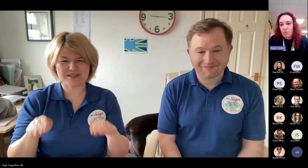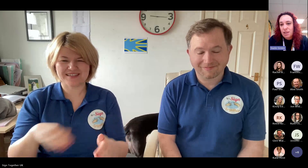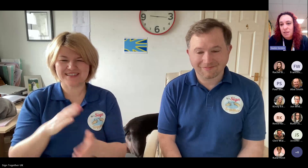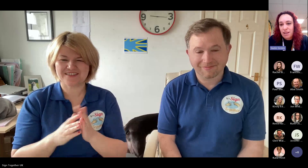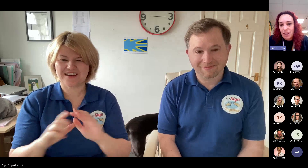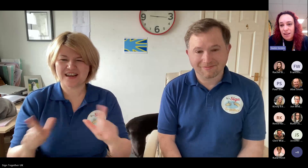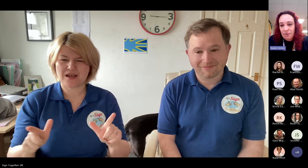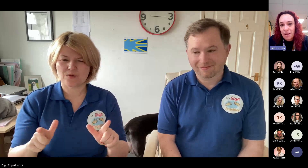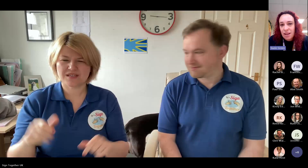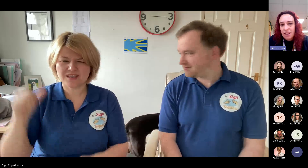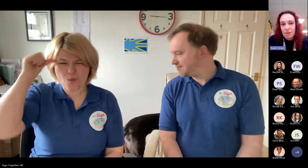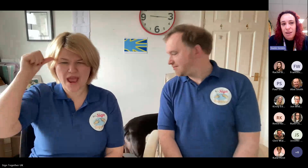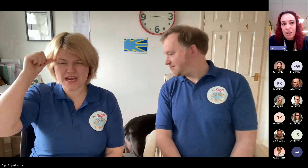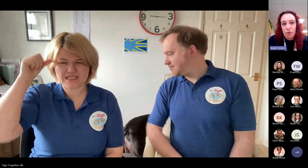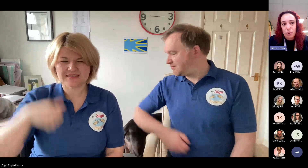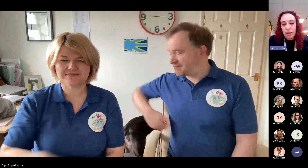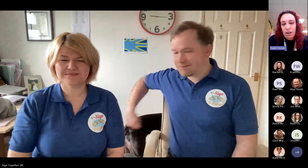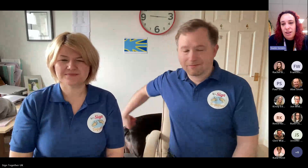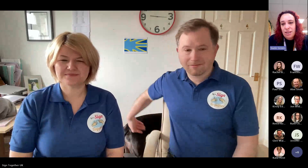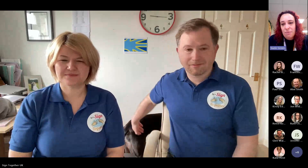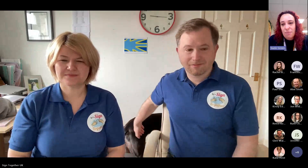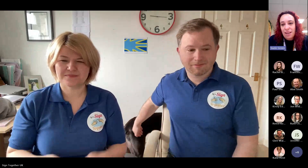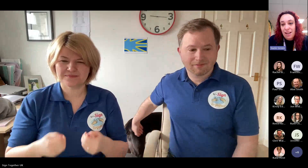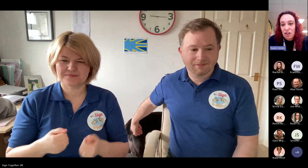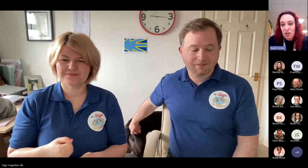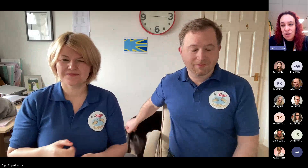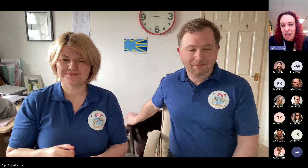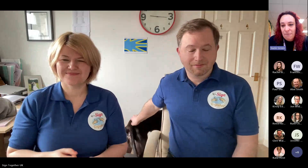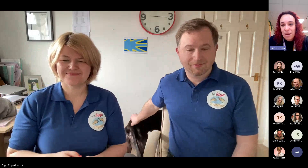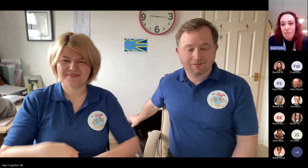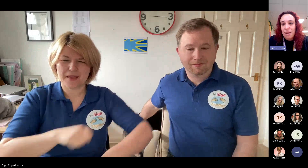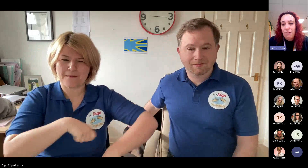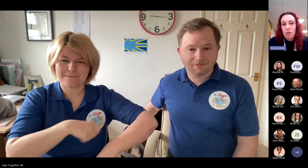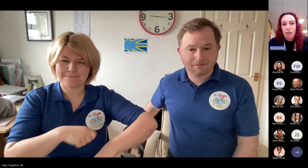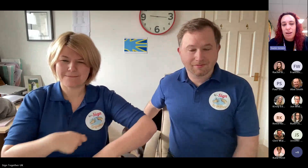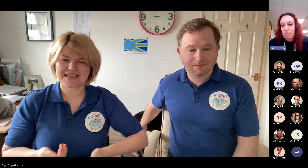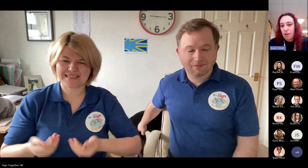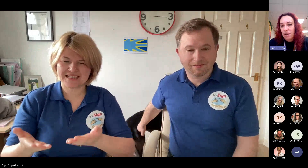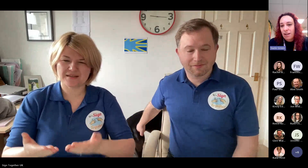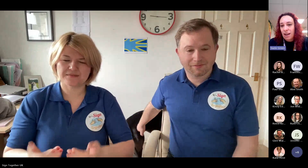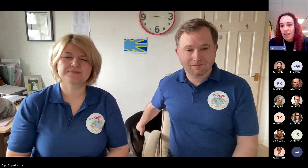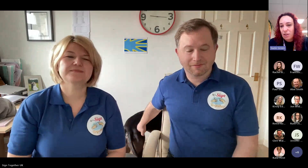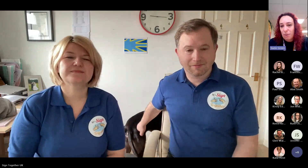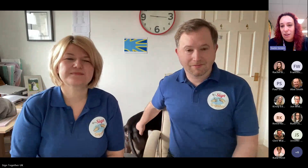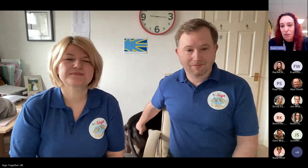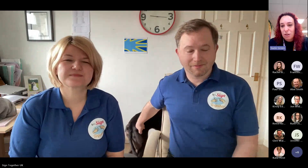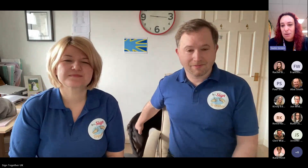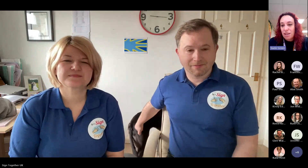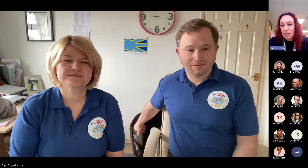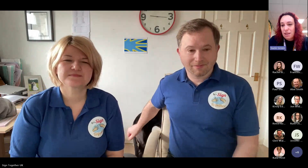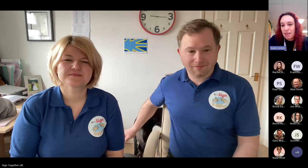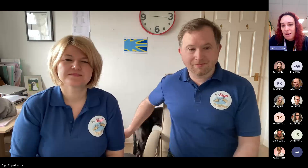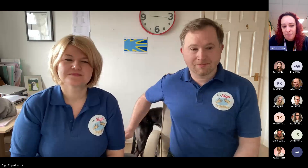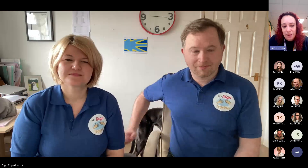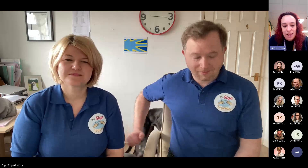first one is a bake sale that's being organised by the head student team. But if you would like to bring in any cakes or baked goods, please speak to them.